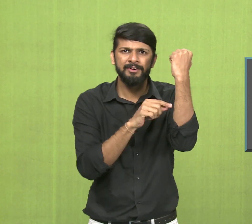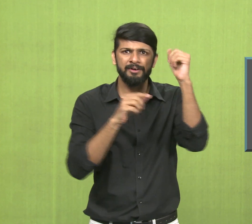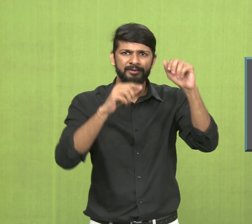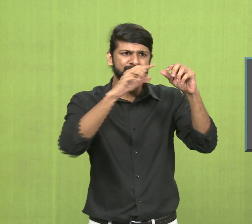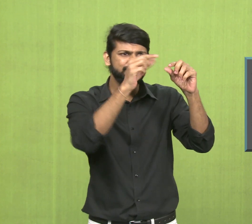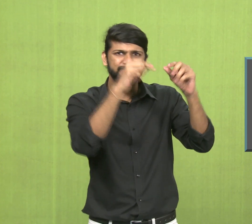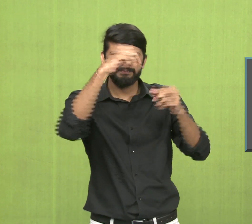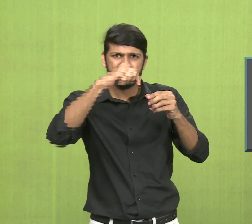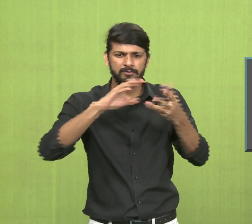rubber,